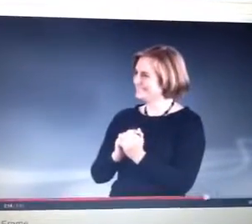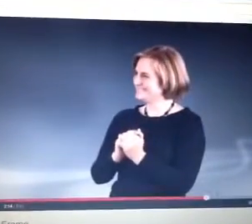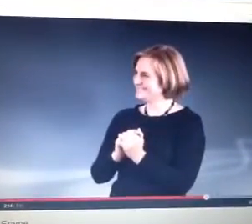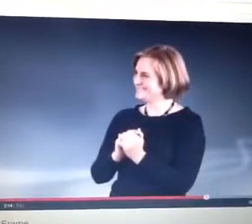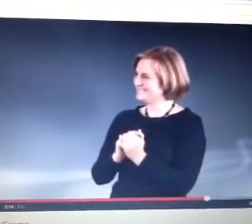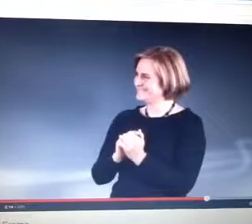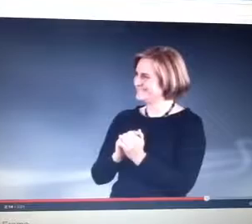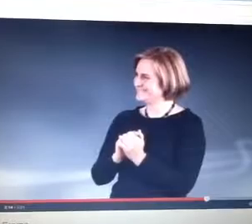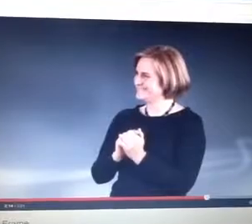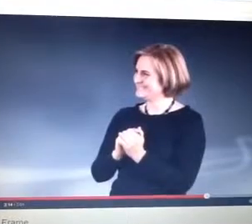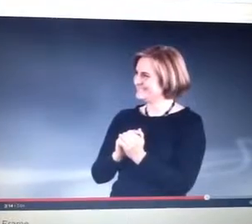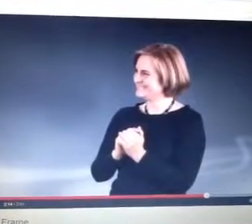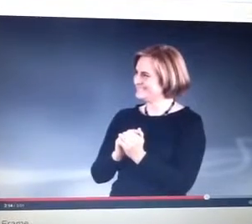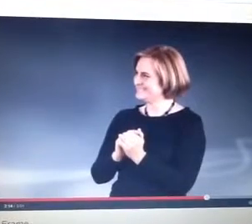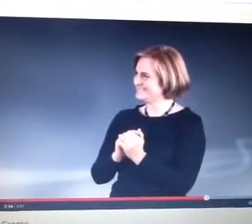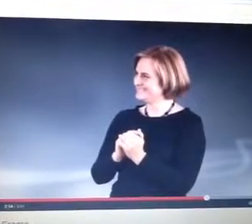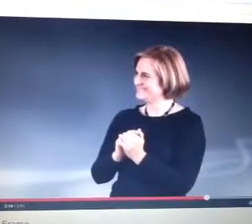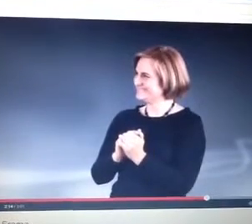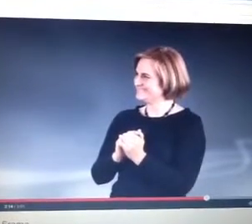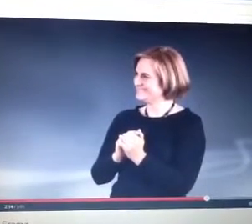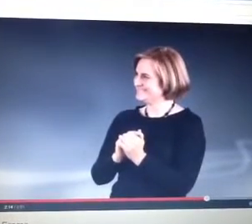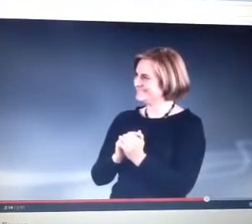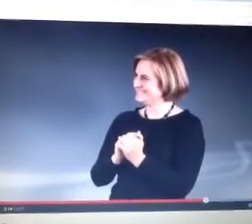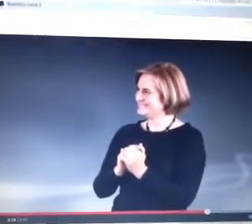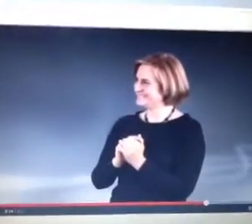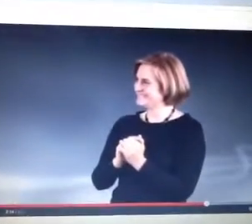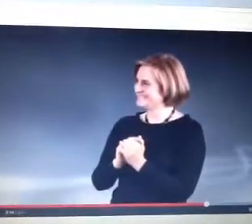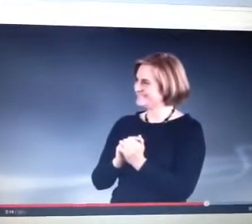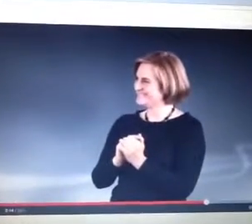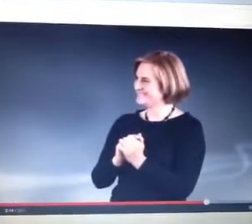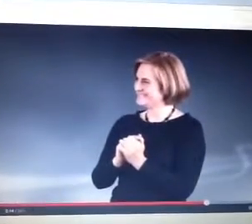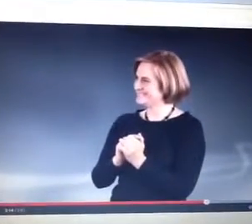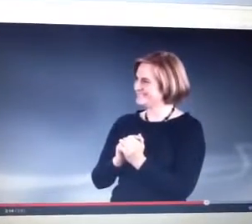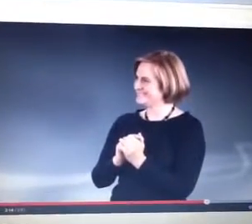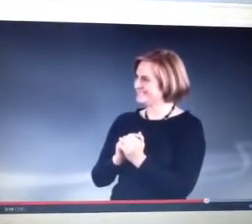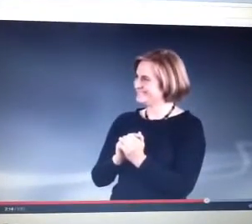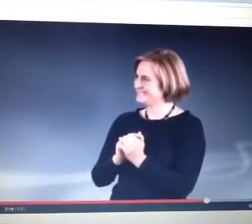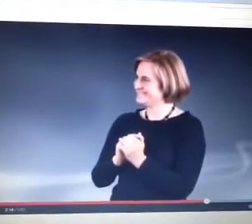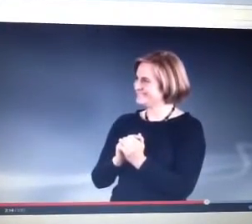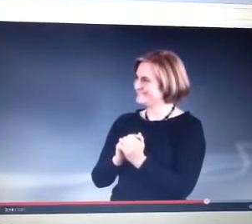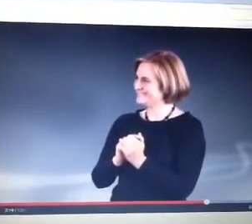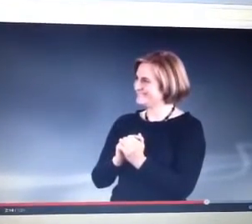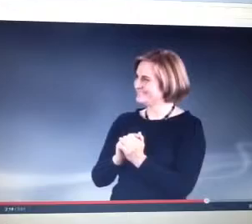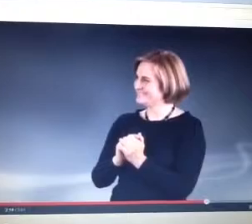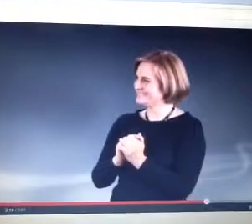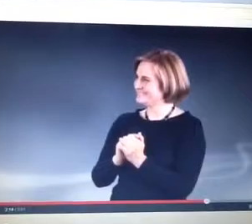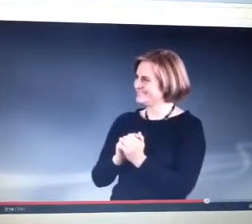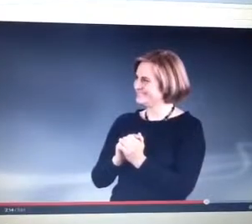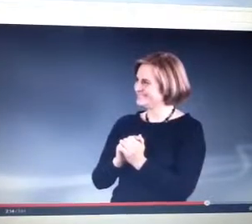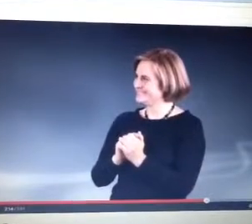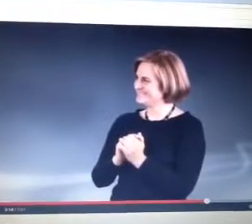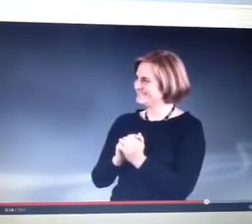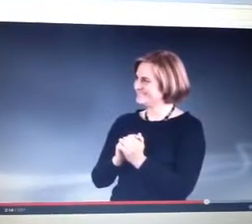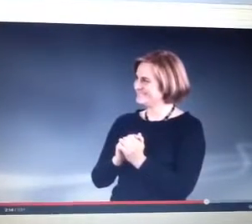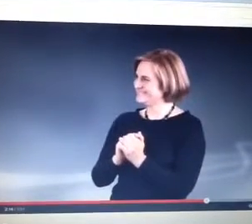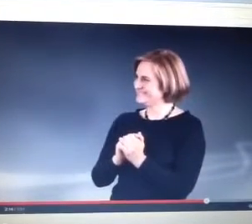So I go upstairs to my bedroom, and I walk in, and I notice another picture frame in blueprint.